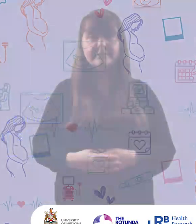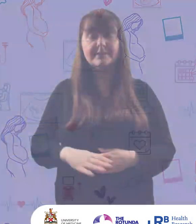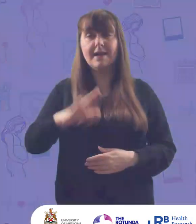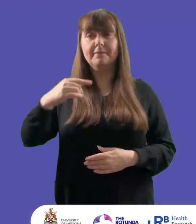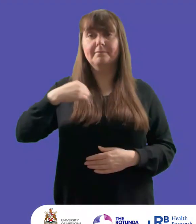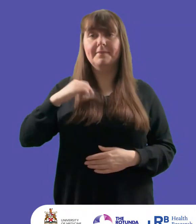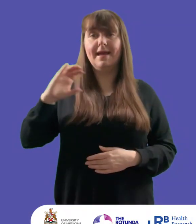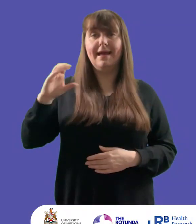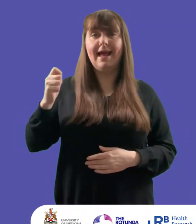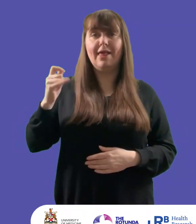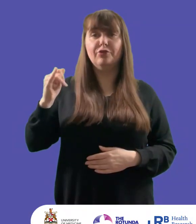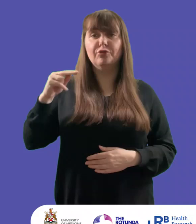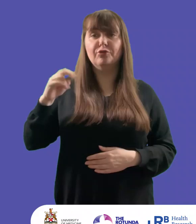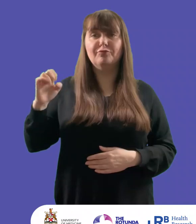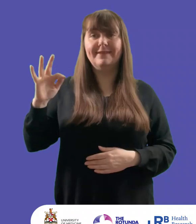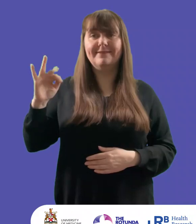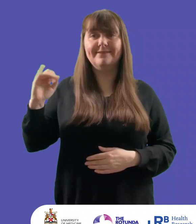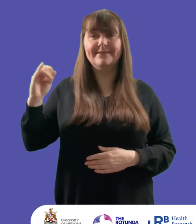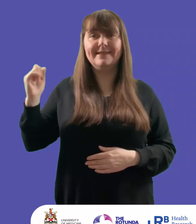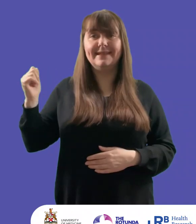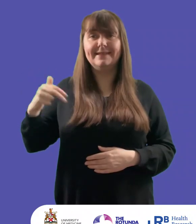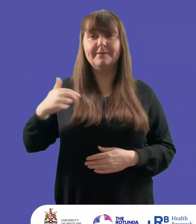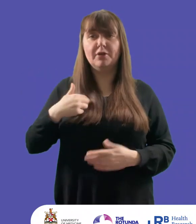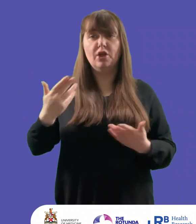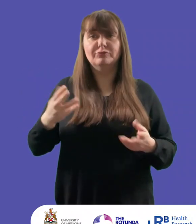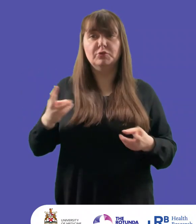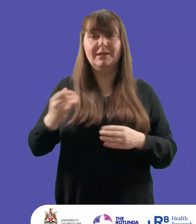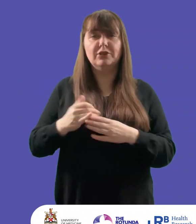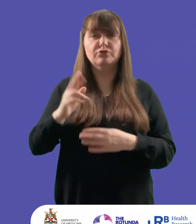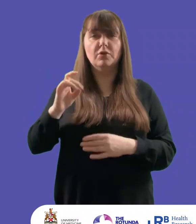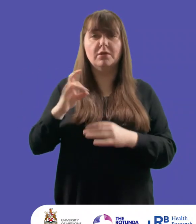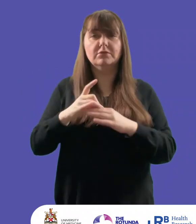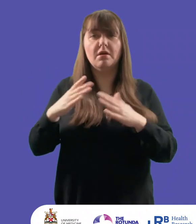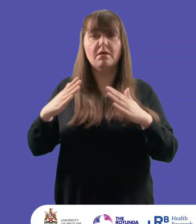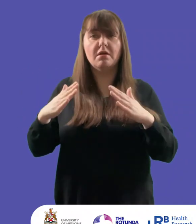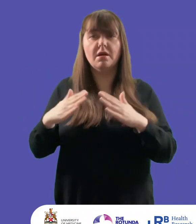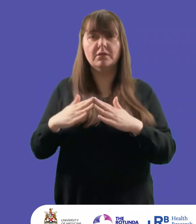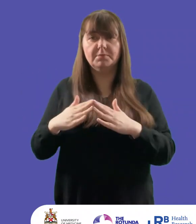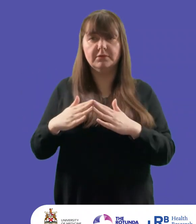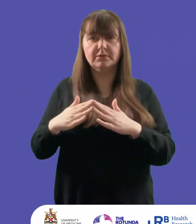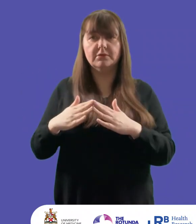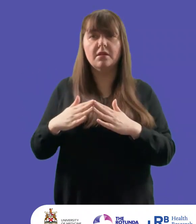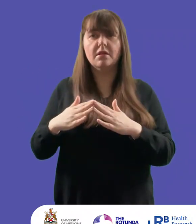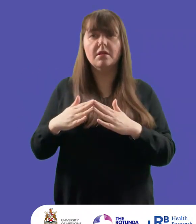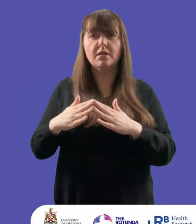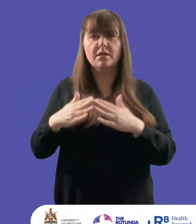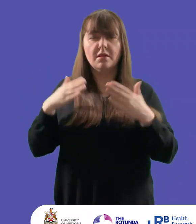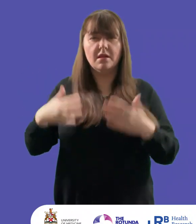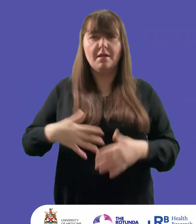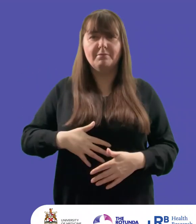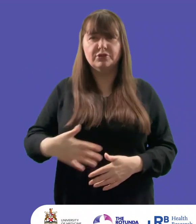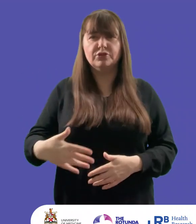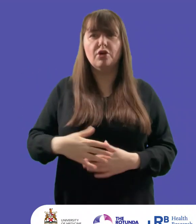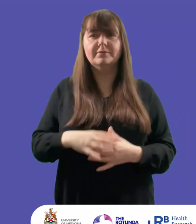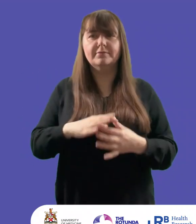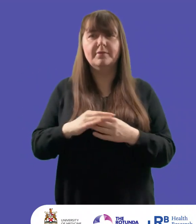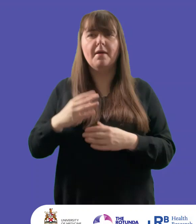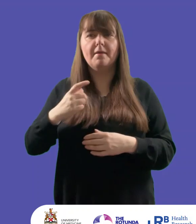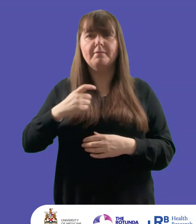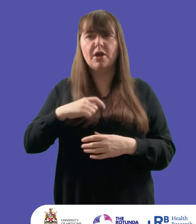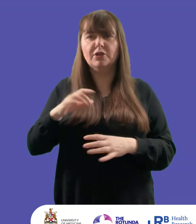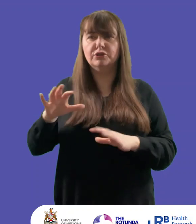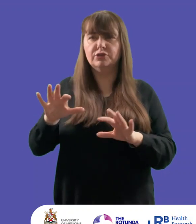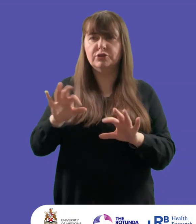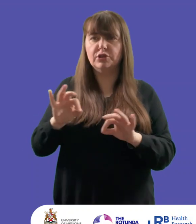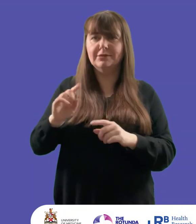Hi, my name is Finnegan, and I'm currently working in the Rotunda as the Maternal and Fetal Medicine Fellow. This is entirely a personal choice, and while